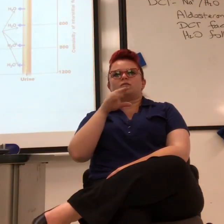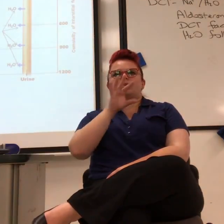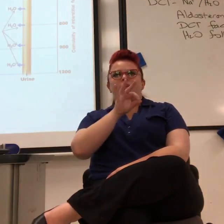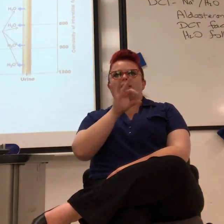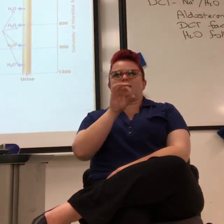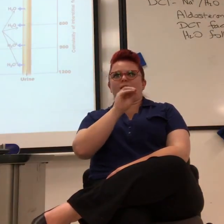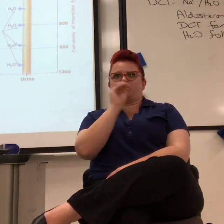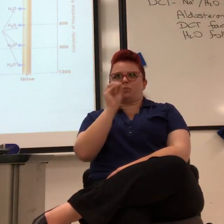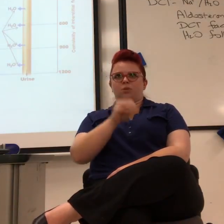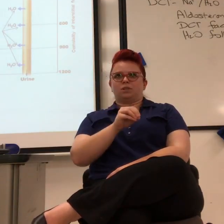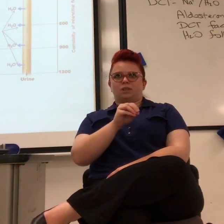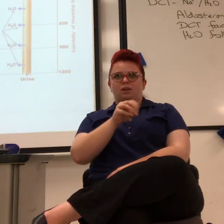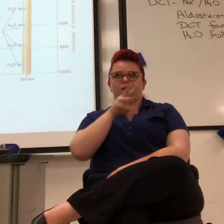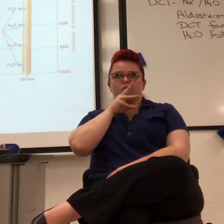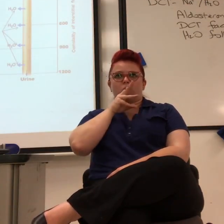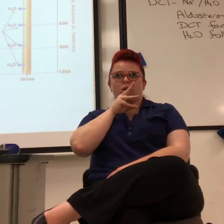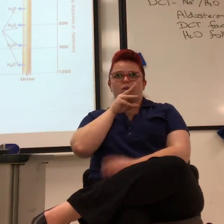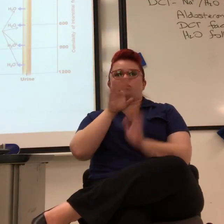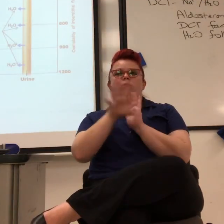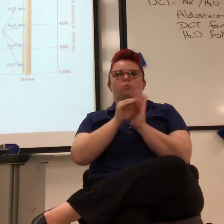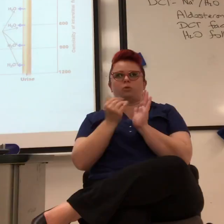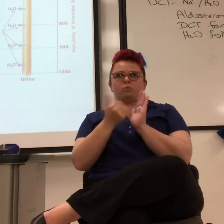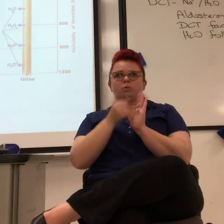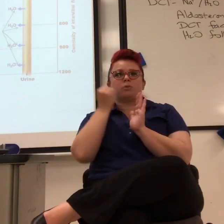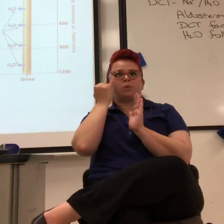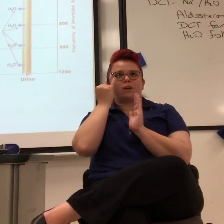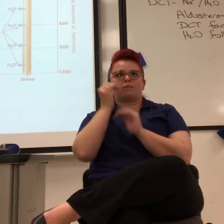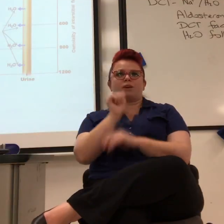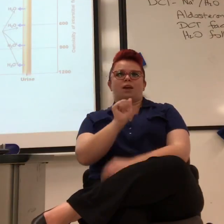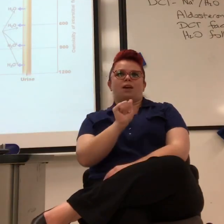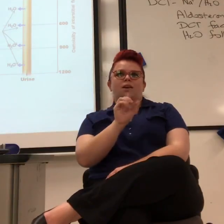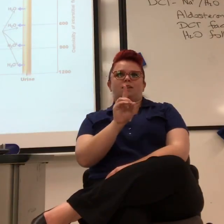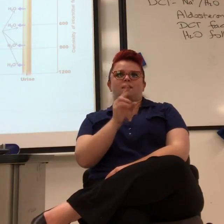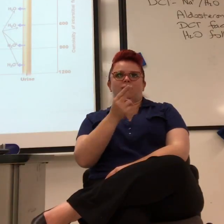water is reabsorbed.